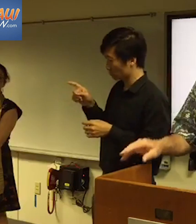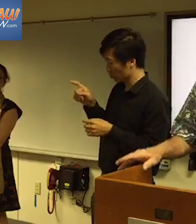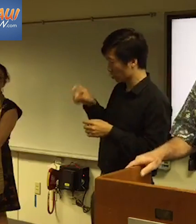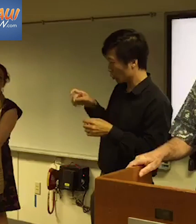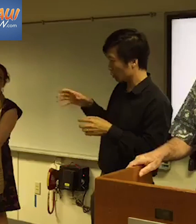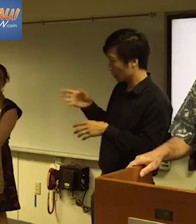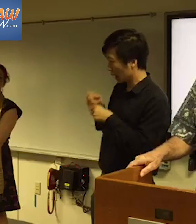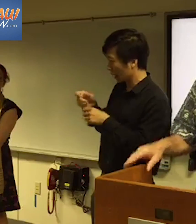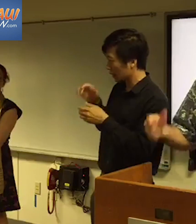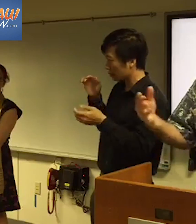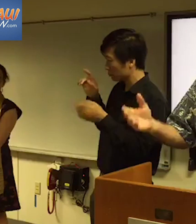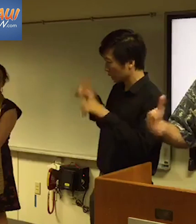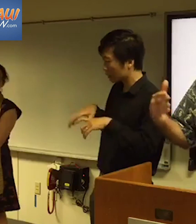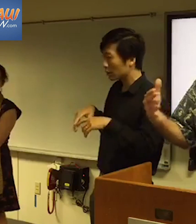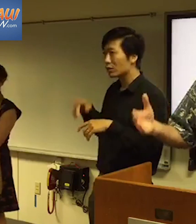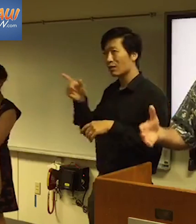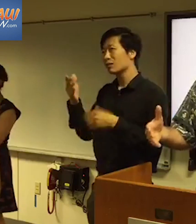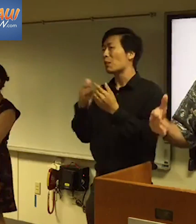We